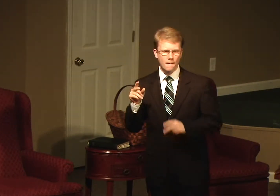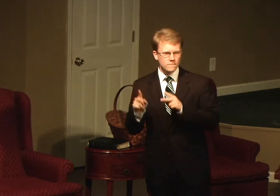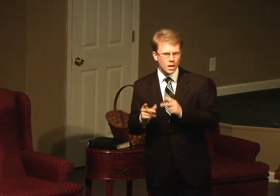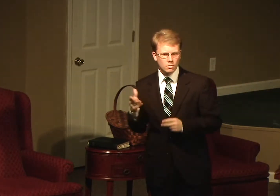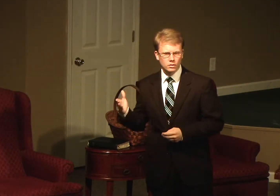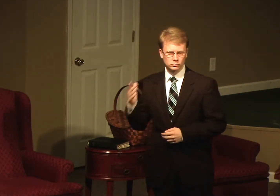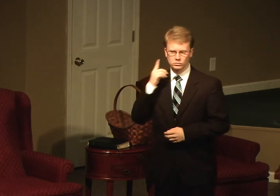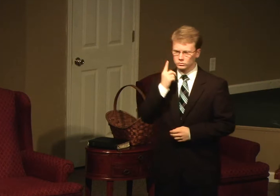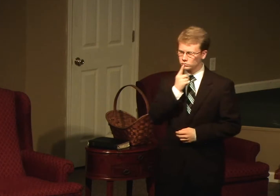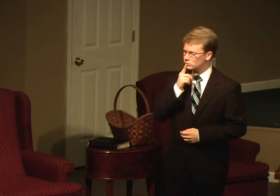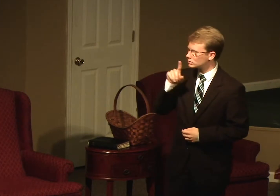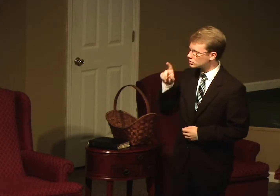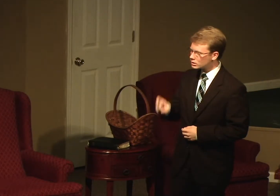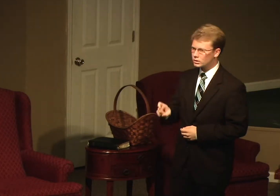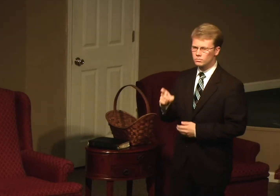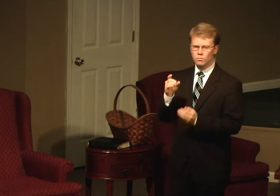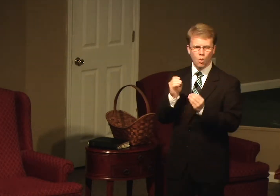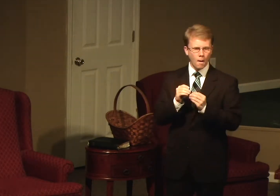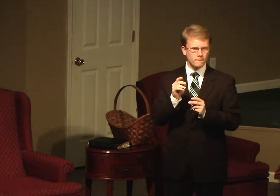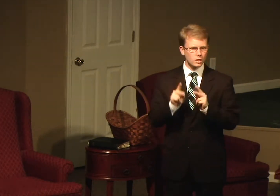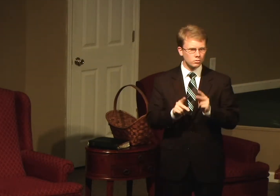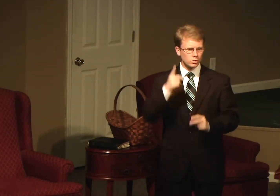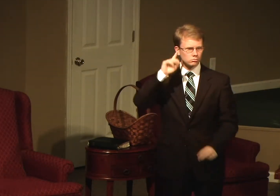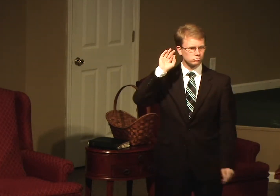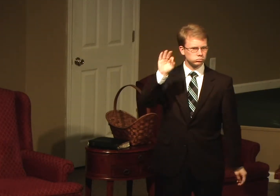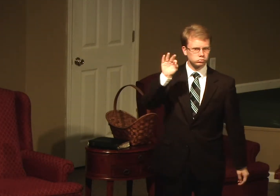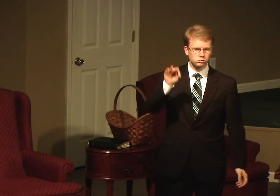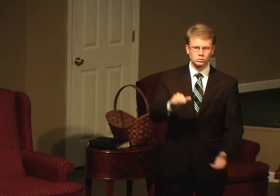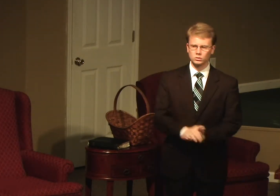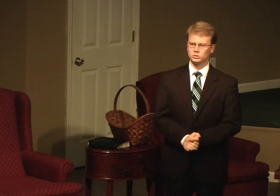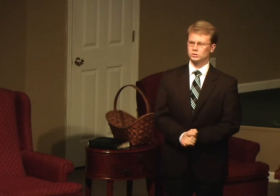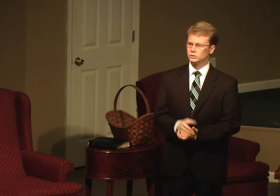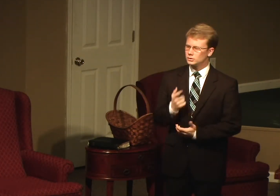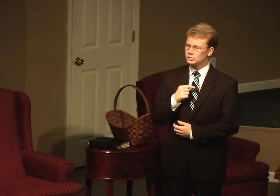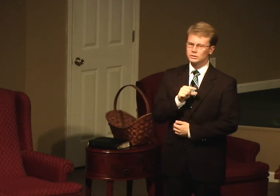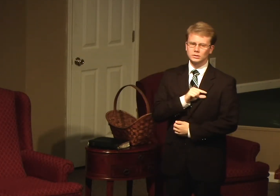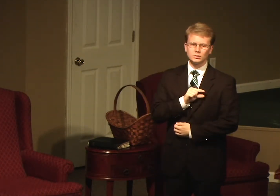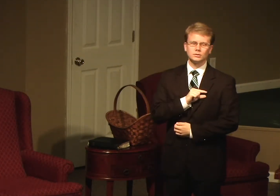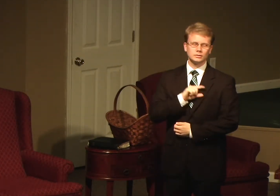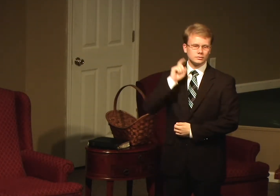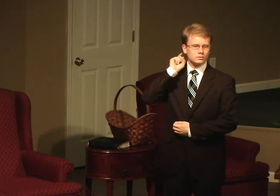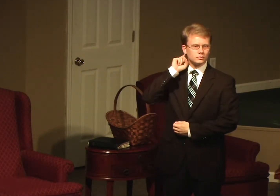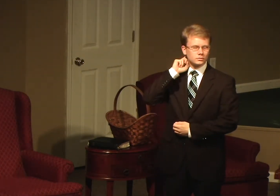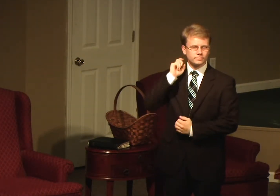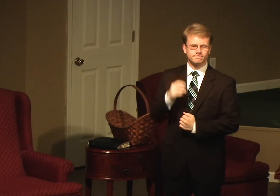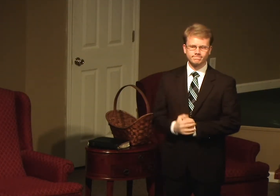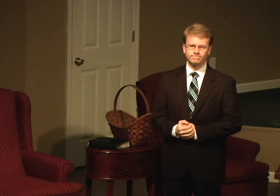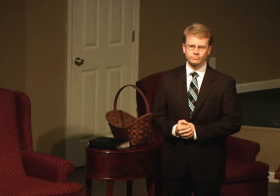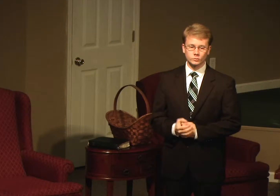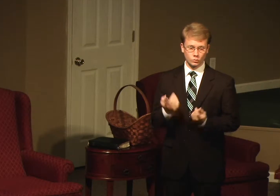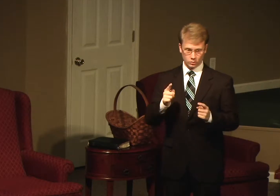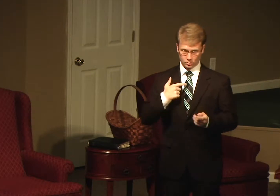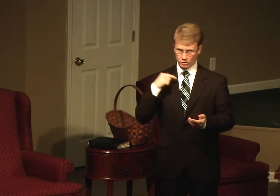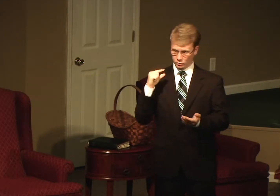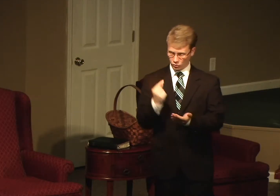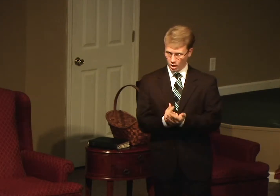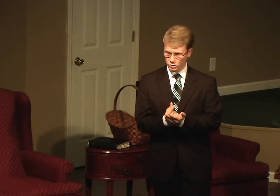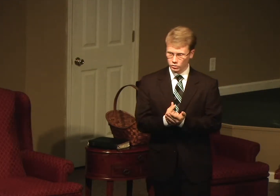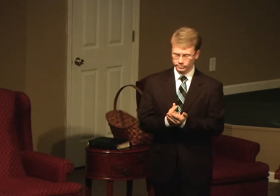the need, and those kids, people to preach and teach. God has always spoken to me about